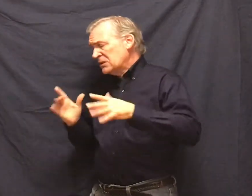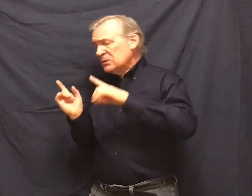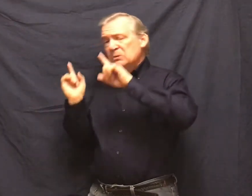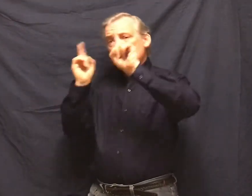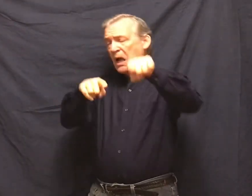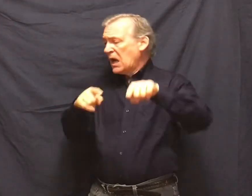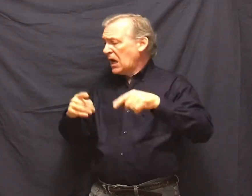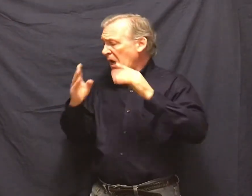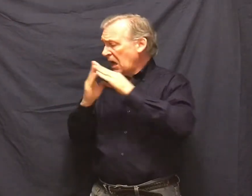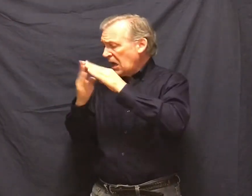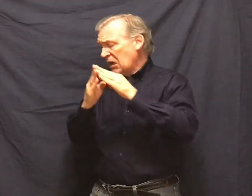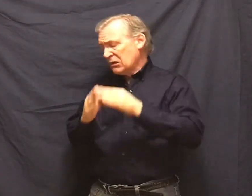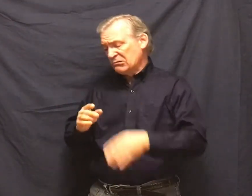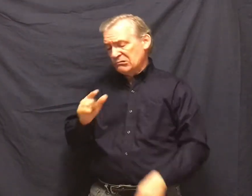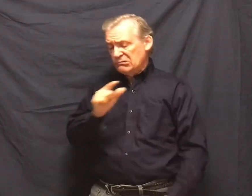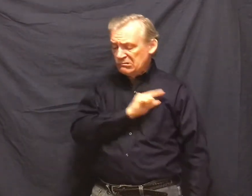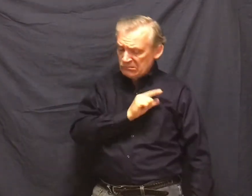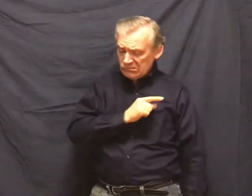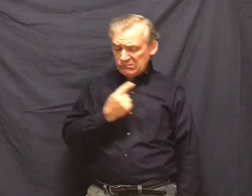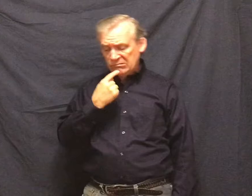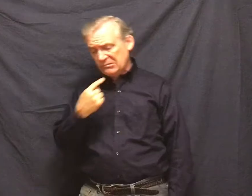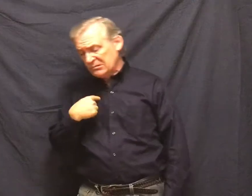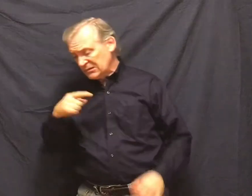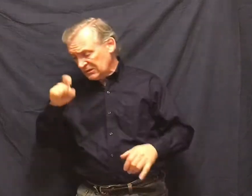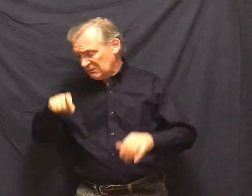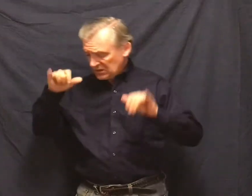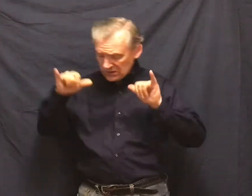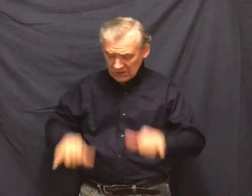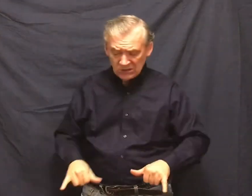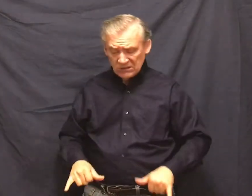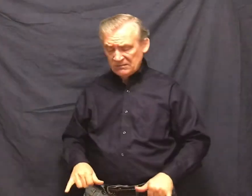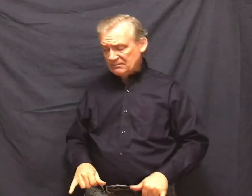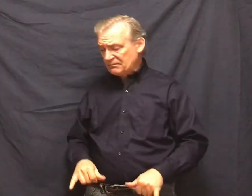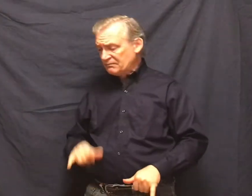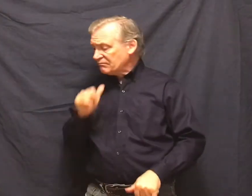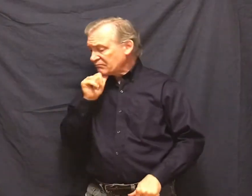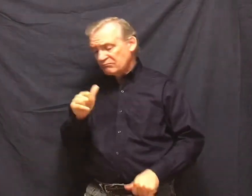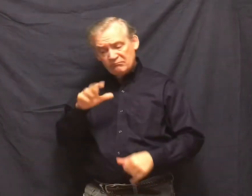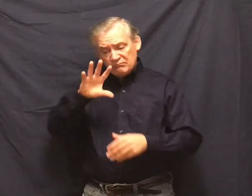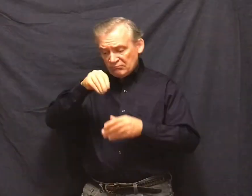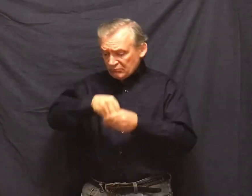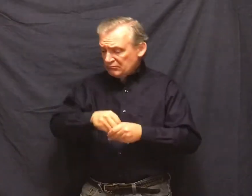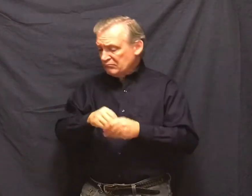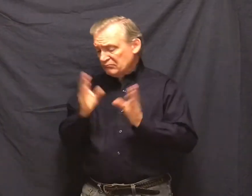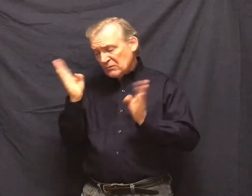George says I gotta stay here and not get in no trouble. I seen your light.